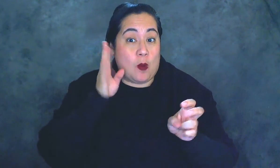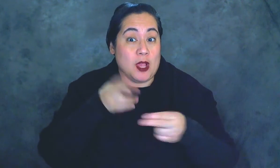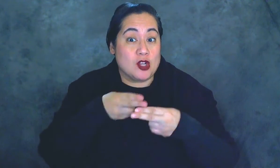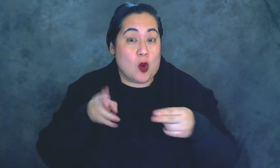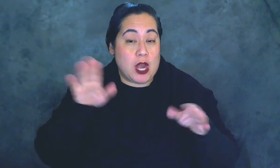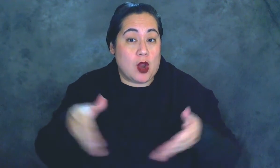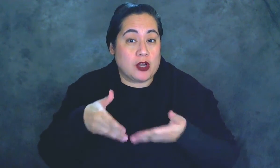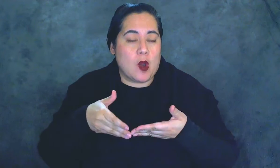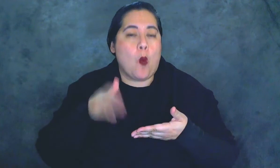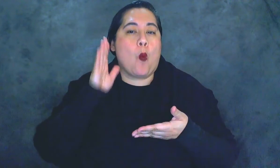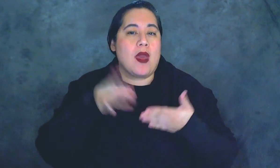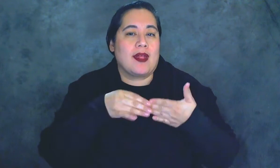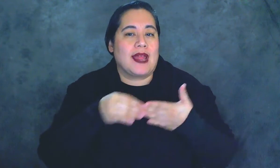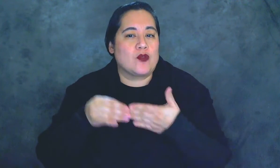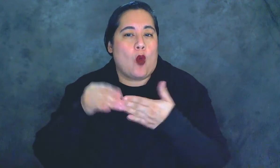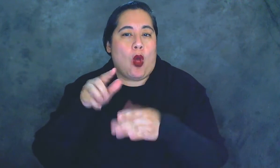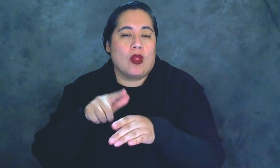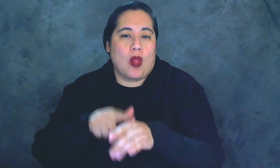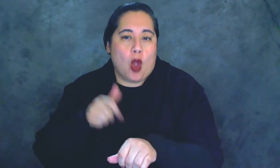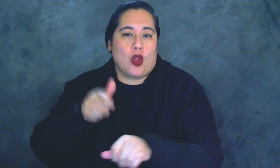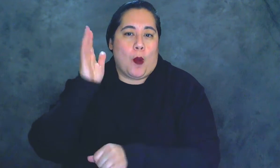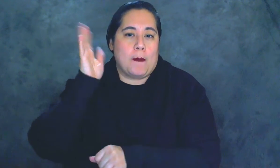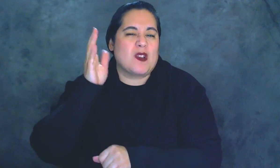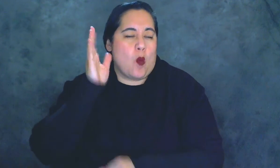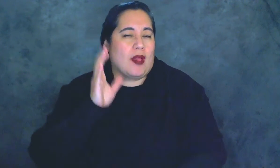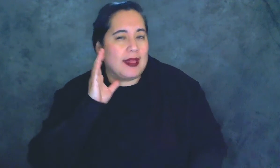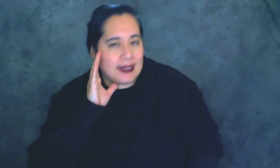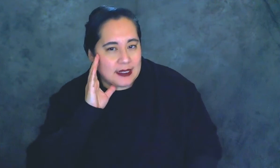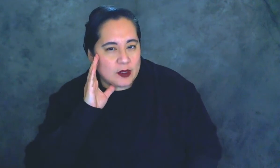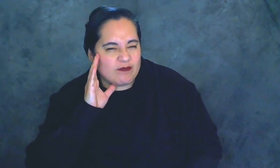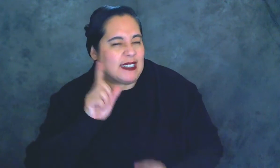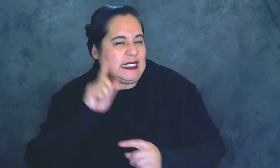lead to a longer piece that we'll listen to at a different time.